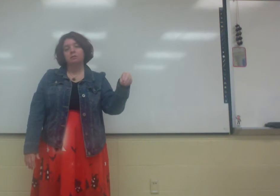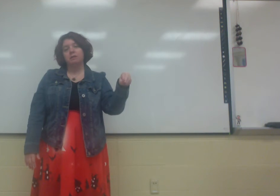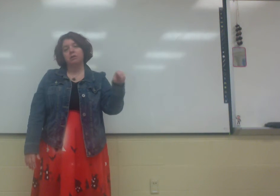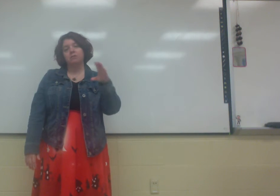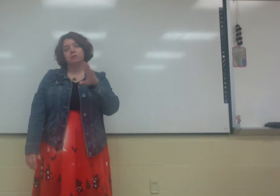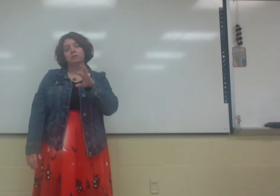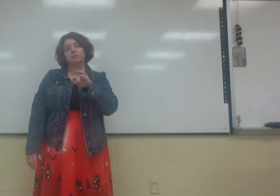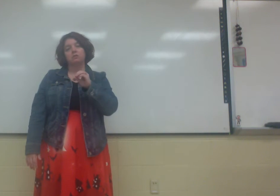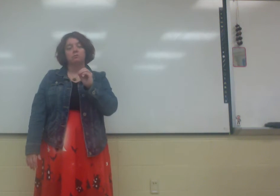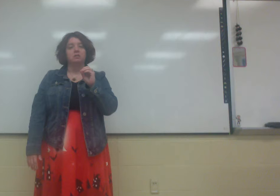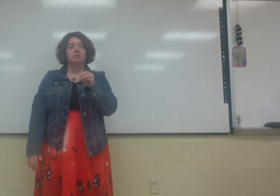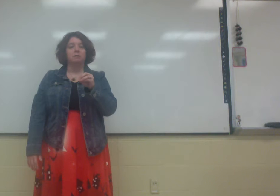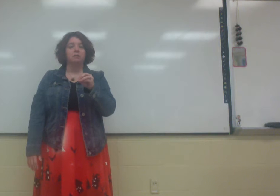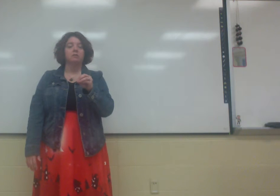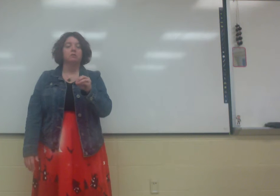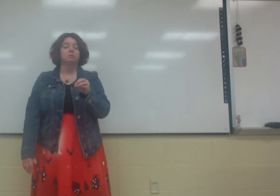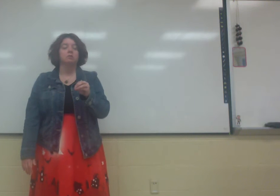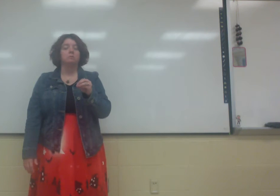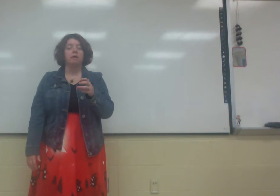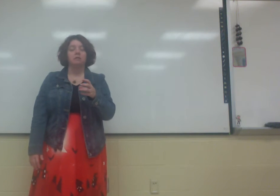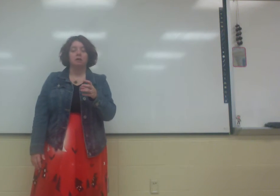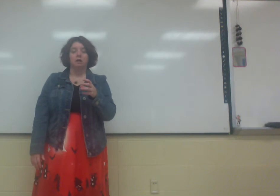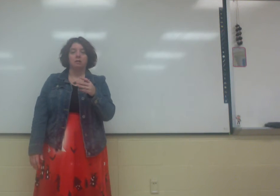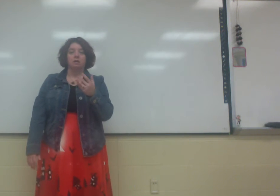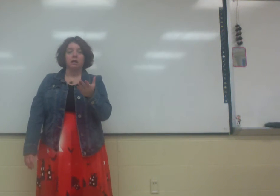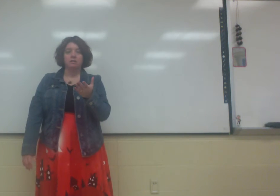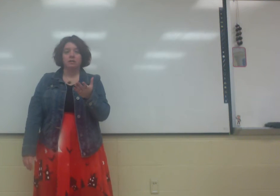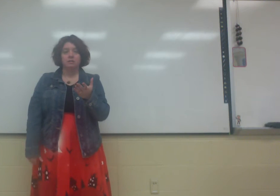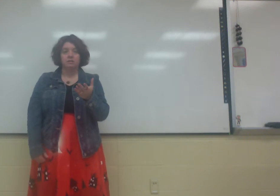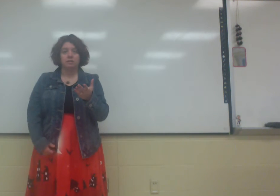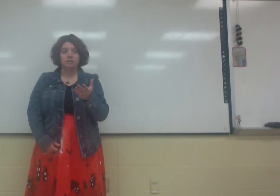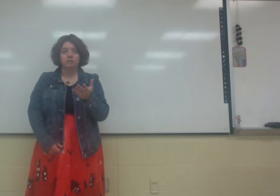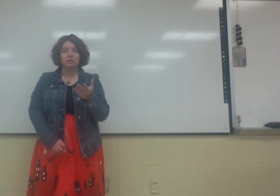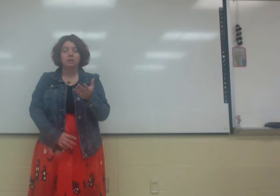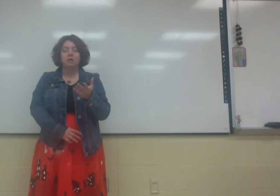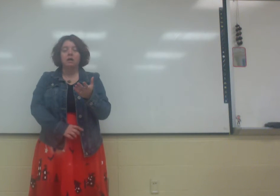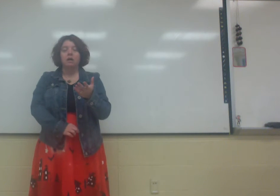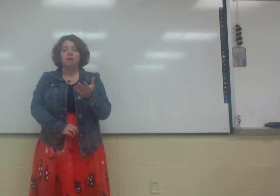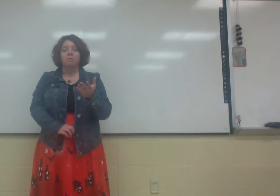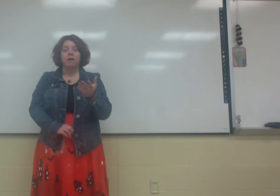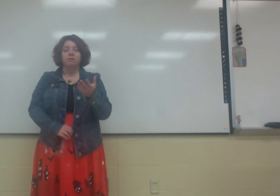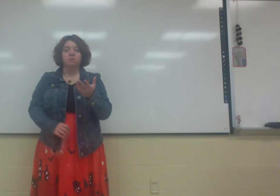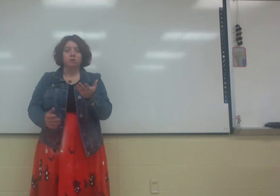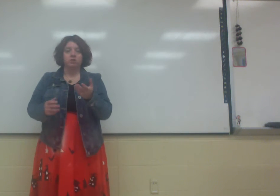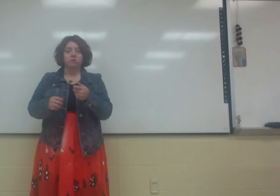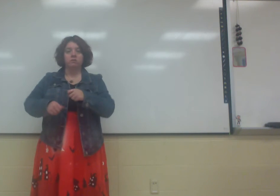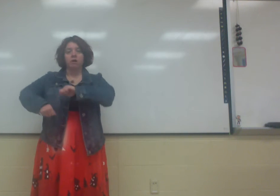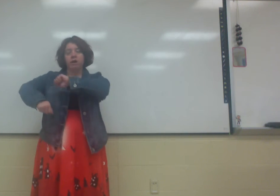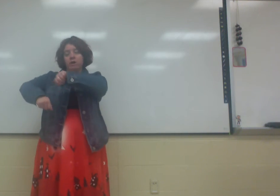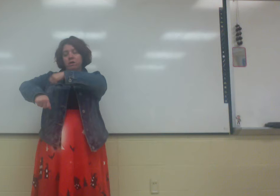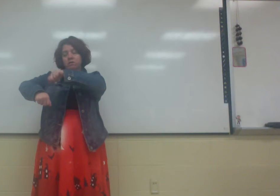be careful because this also means spices, so it just depends on the context of the sentence as to what you do.